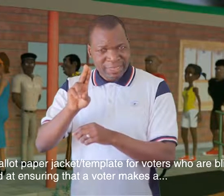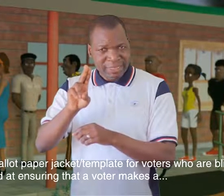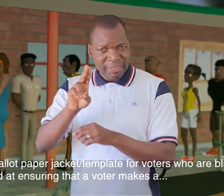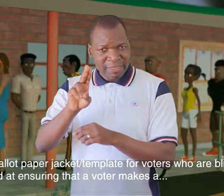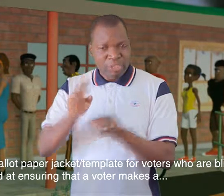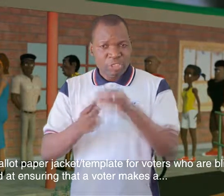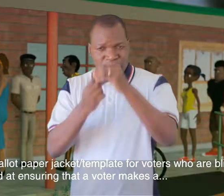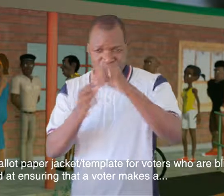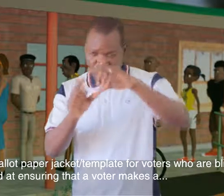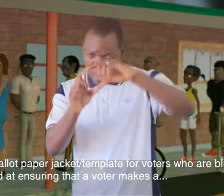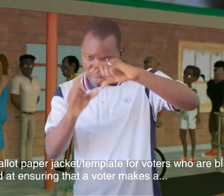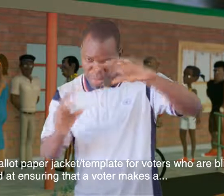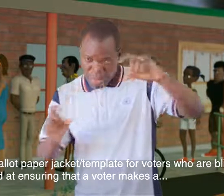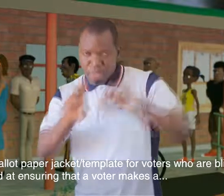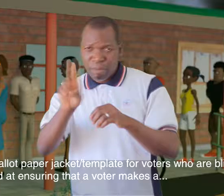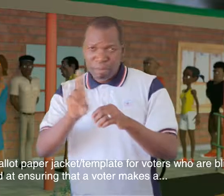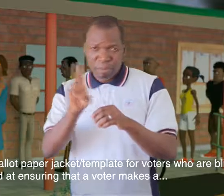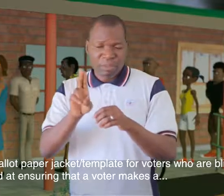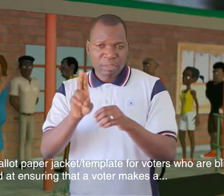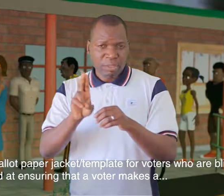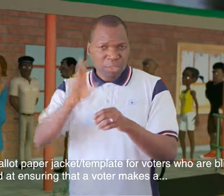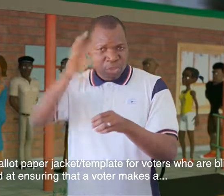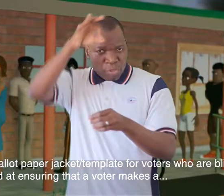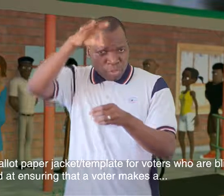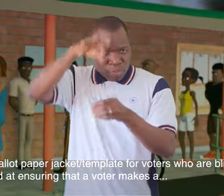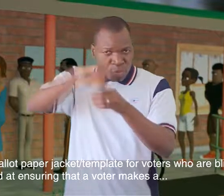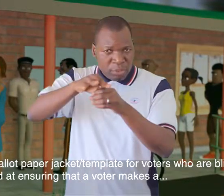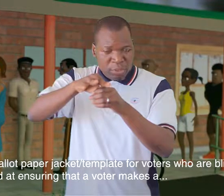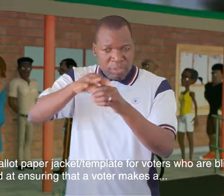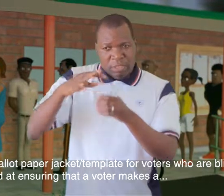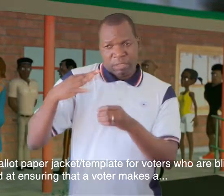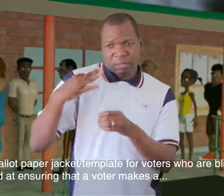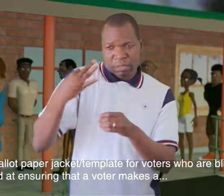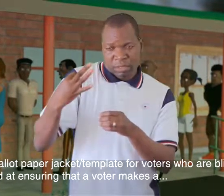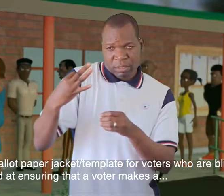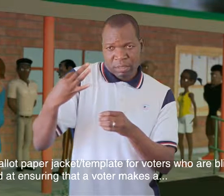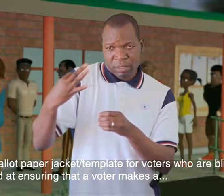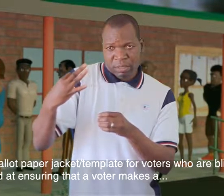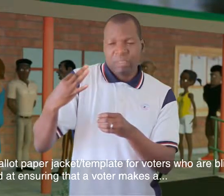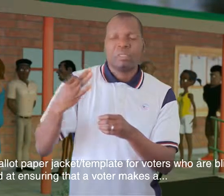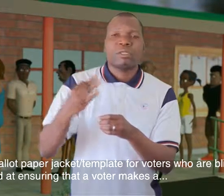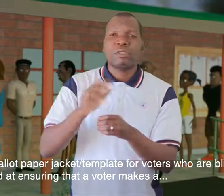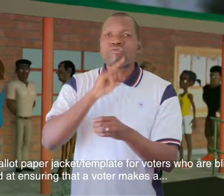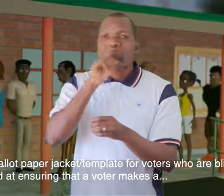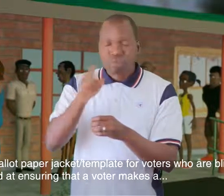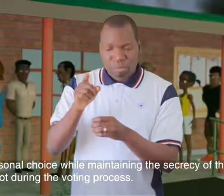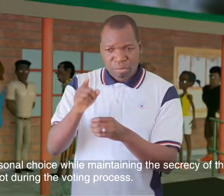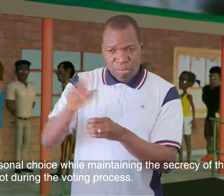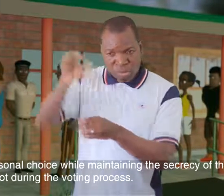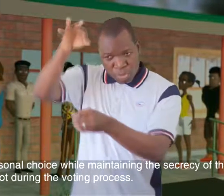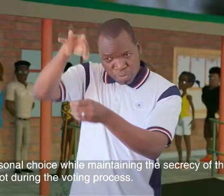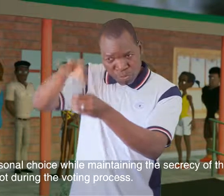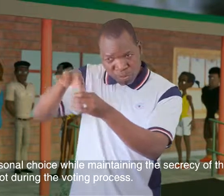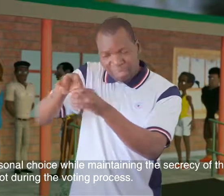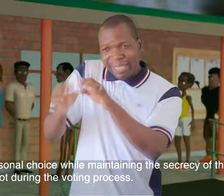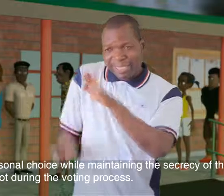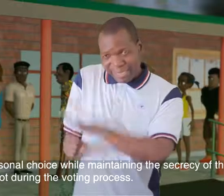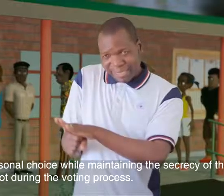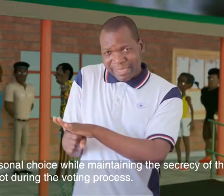The ballot paper jacket or template for voters who are blind is aimed at ensuring that a voter makes a personal choice while maintaining